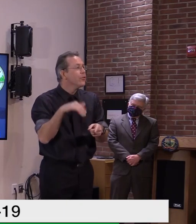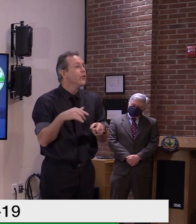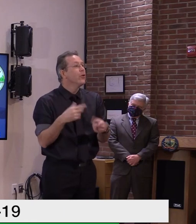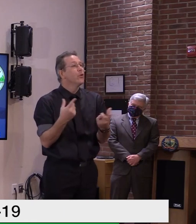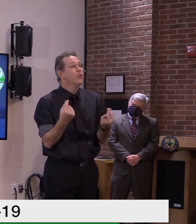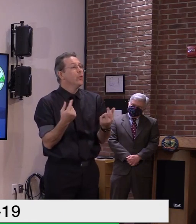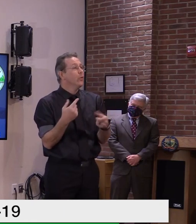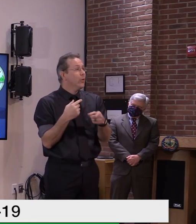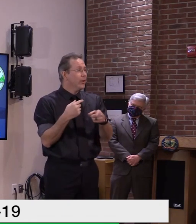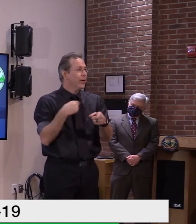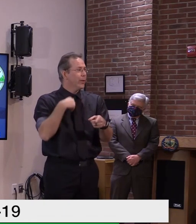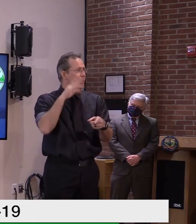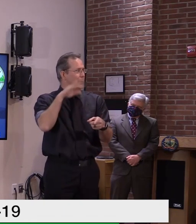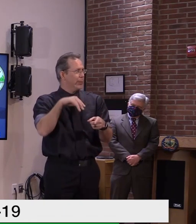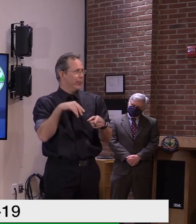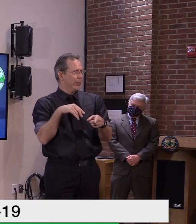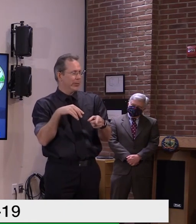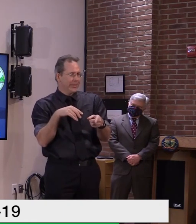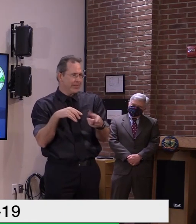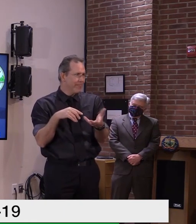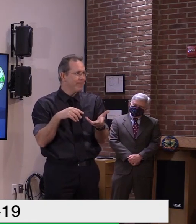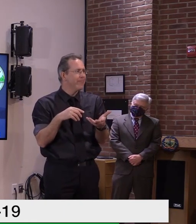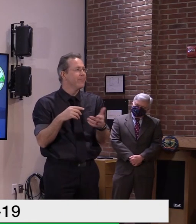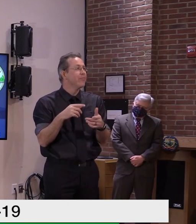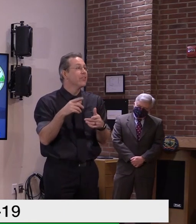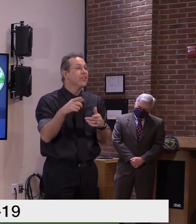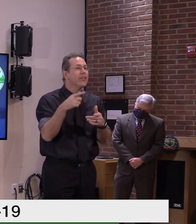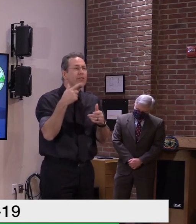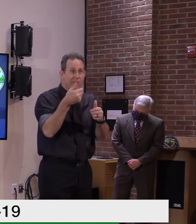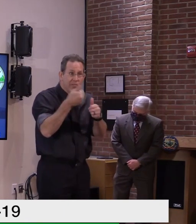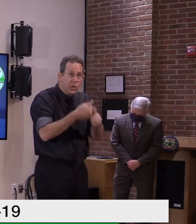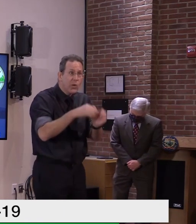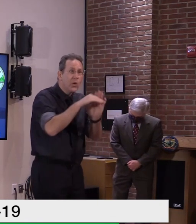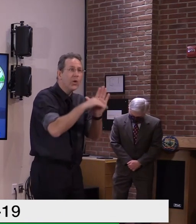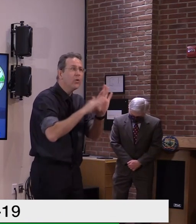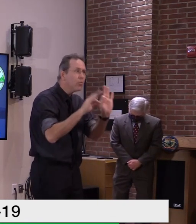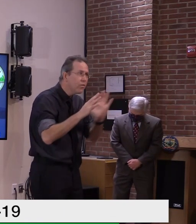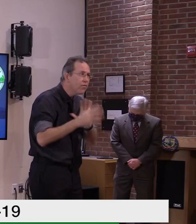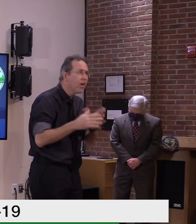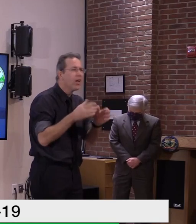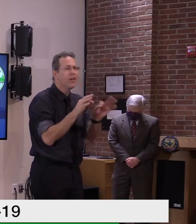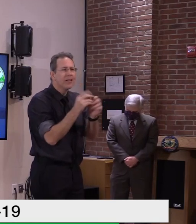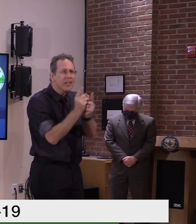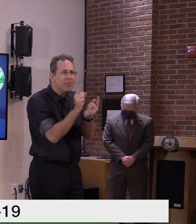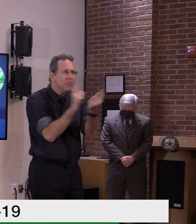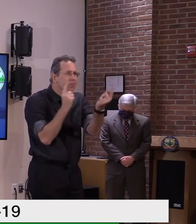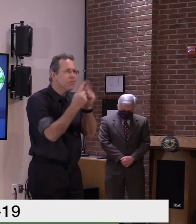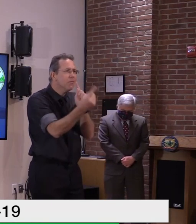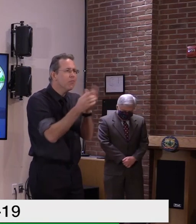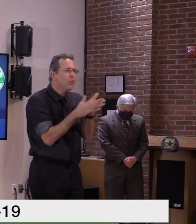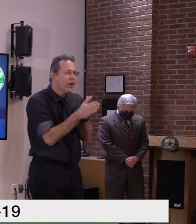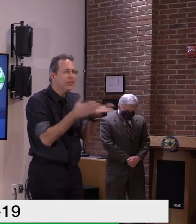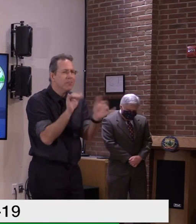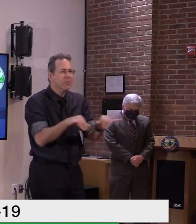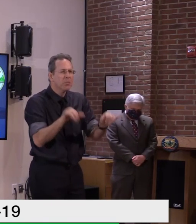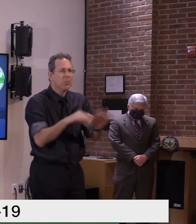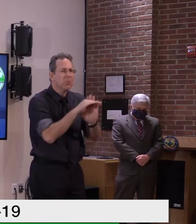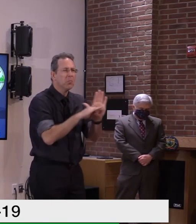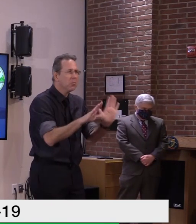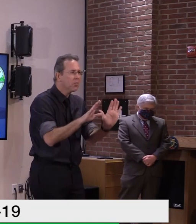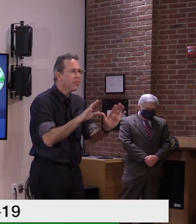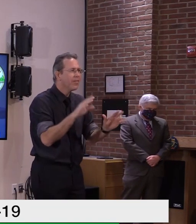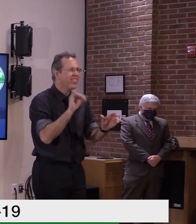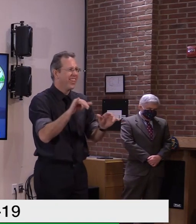of this respiratory virus, coronavirus, is showing some impact